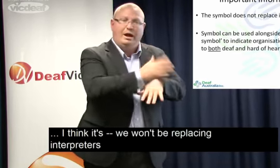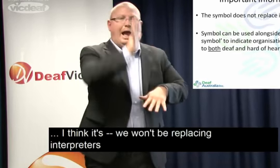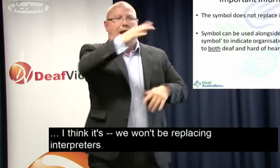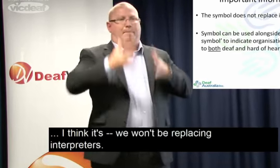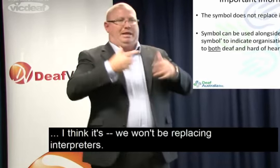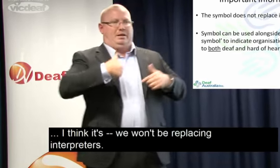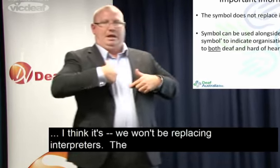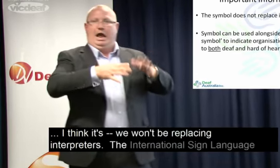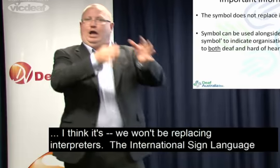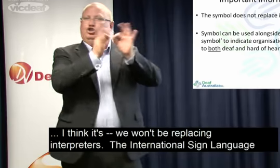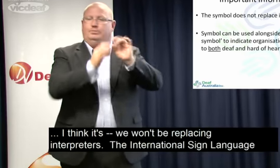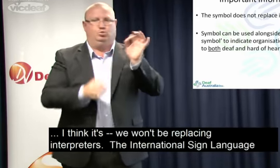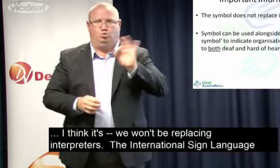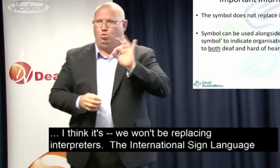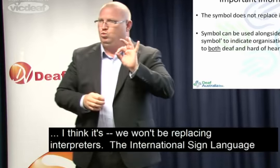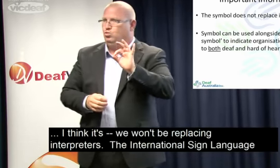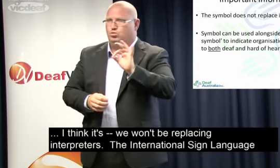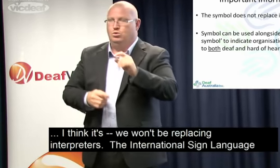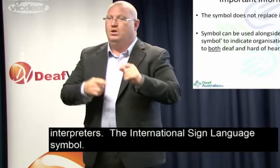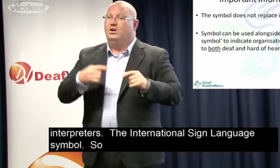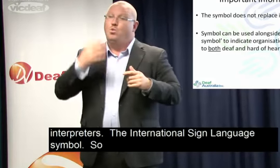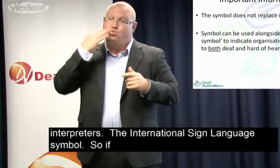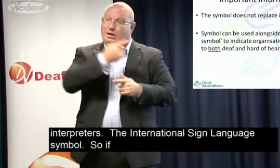somebody goes off to an employer, they understand that